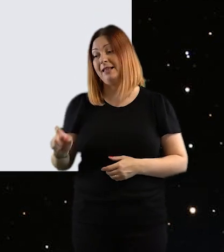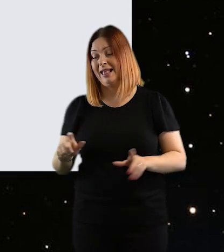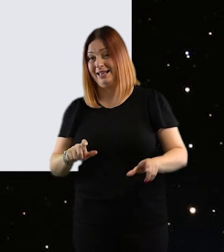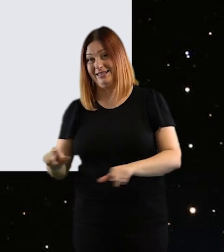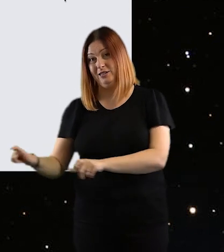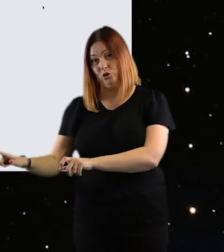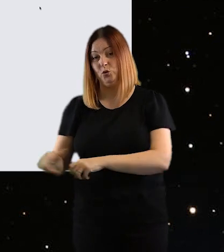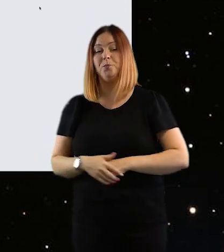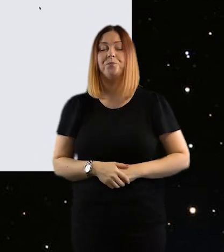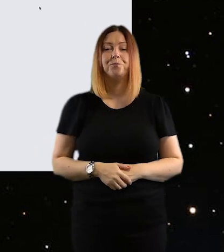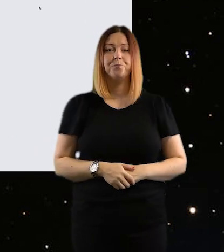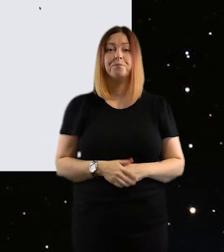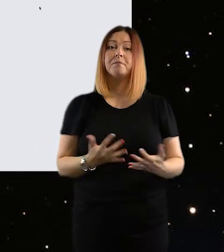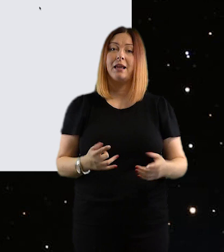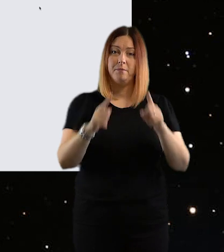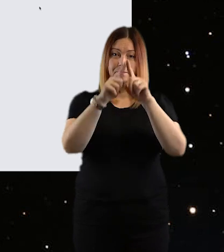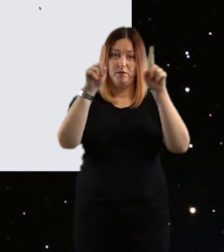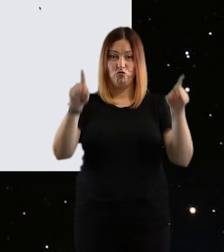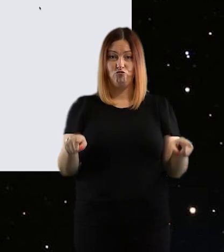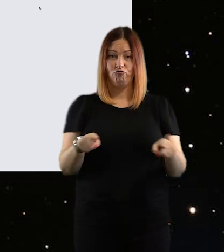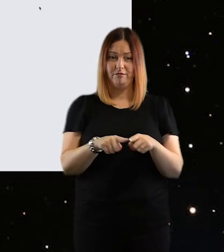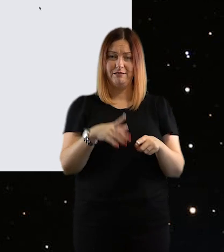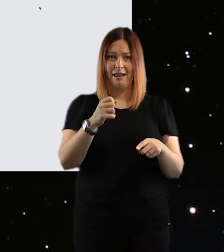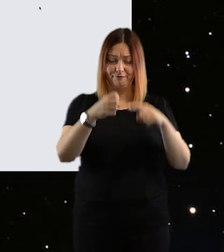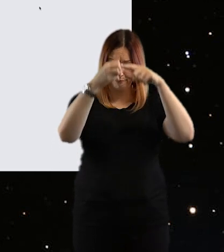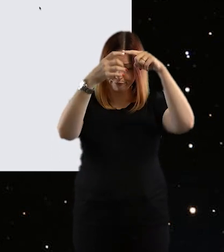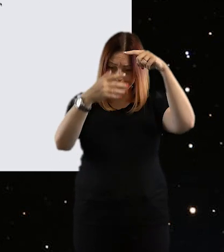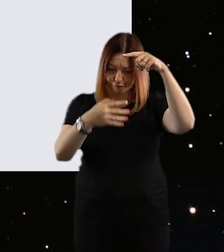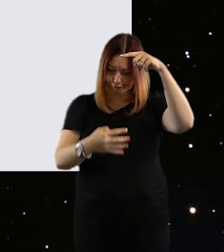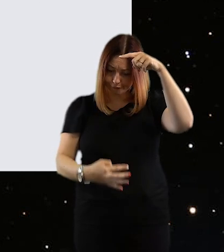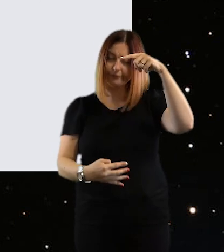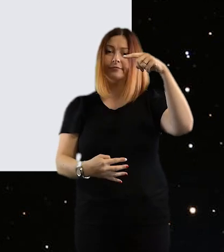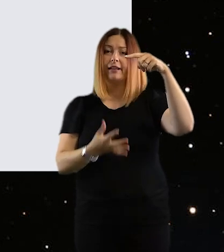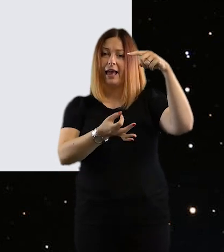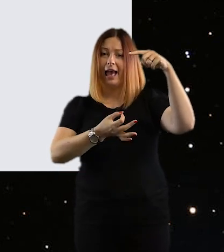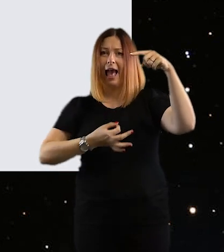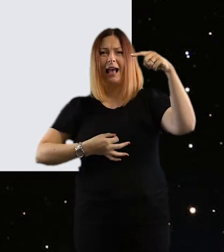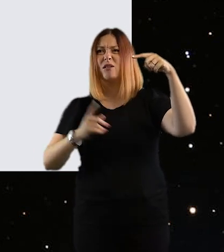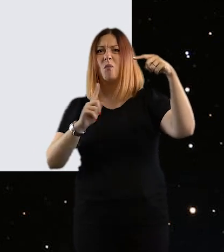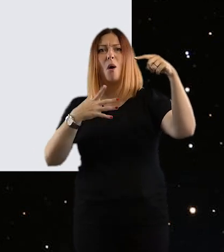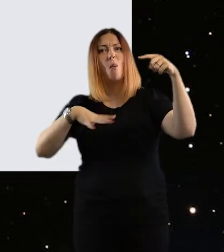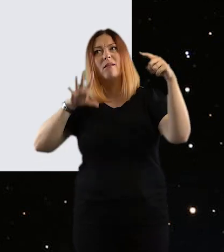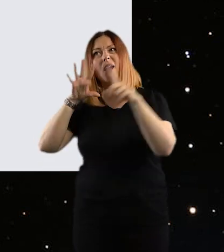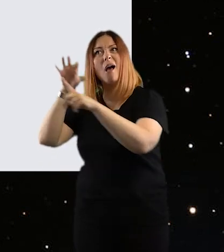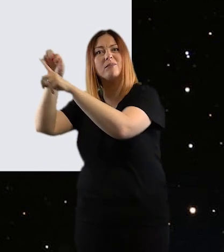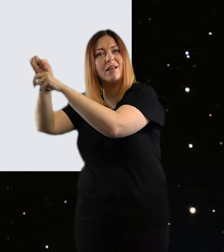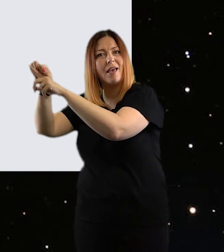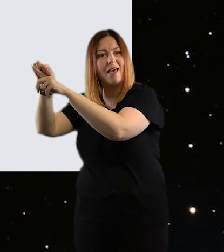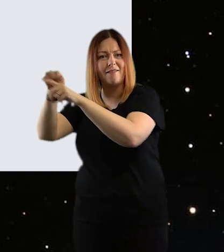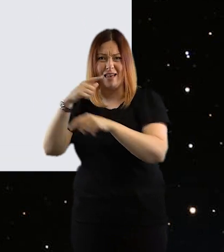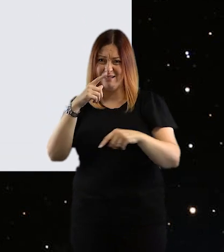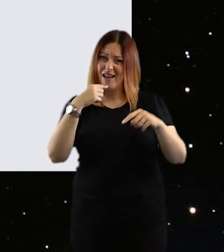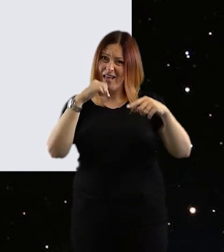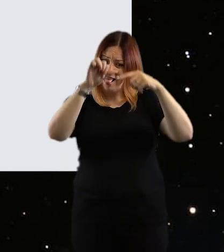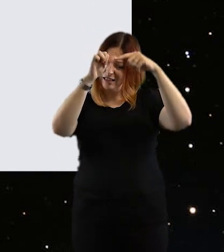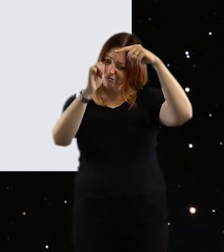Okay, so the next screen asks us essentially which object do we want to observe, and as you can see it's giving me a range of objects, quite a